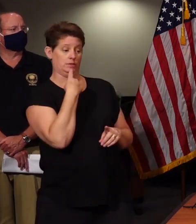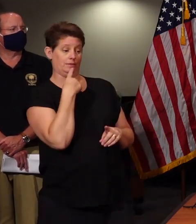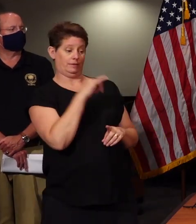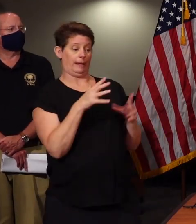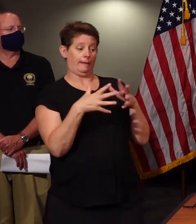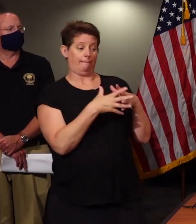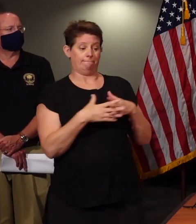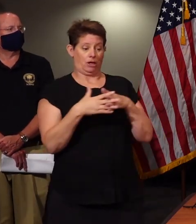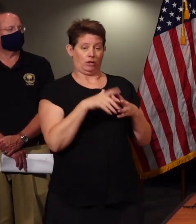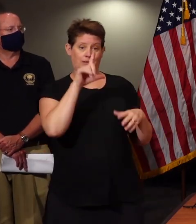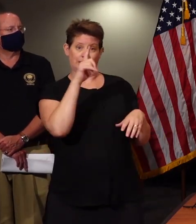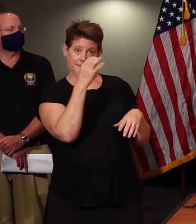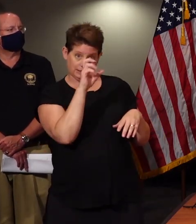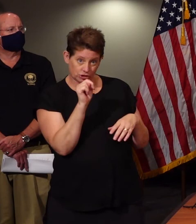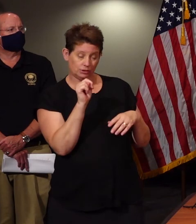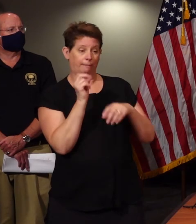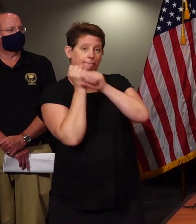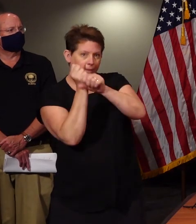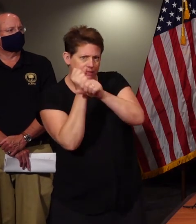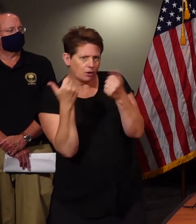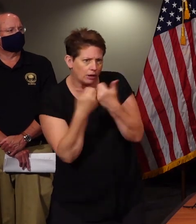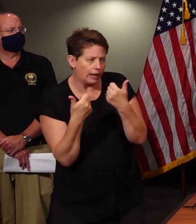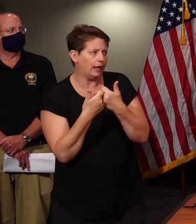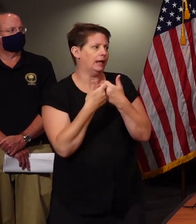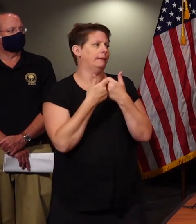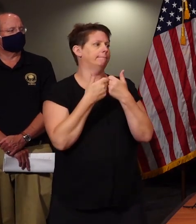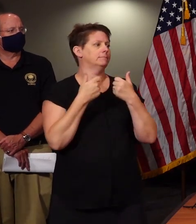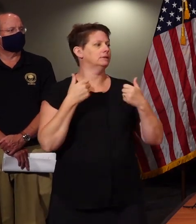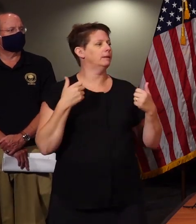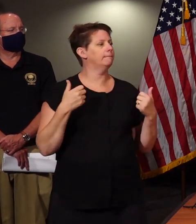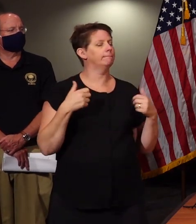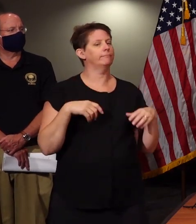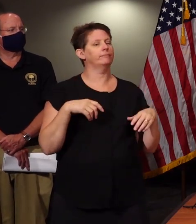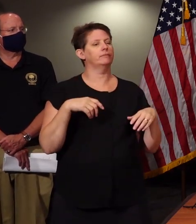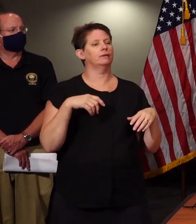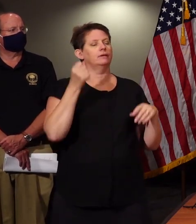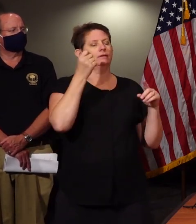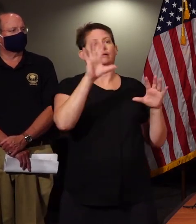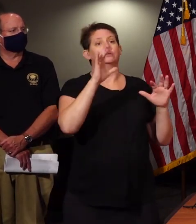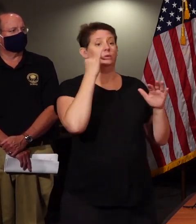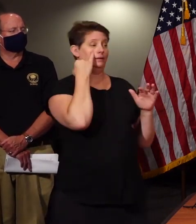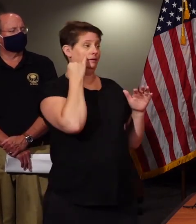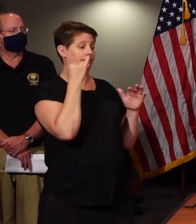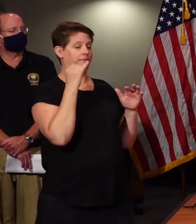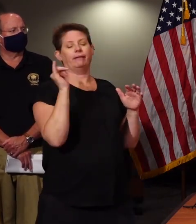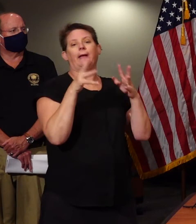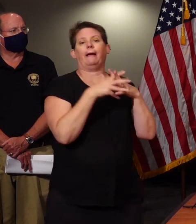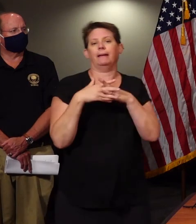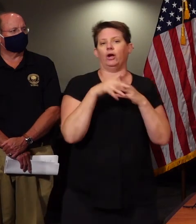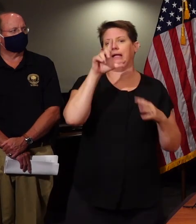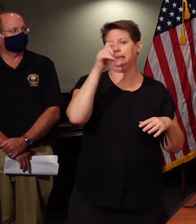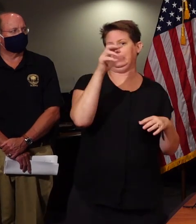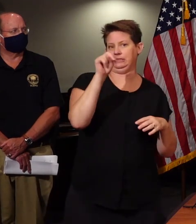and the Little League baseball games, if they're played and draw crowds, would that violate your order? If they're what? If crowds gather at American Legion